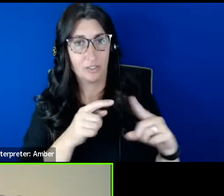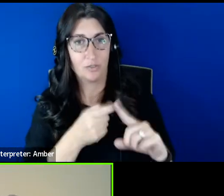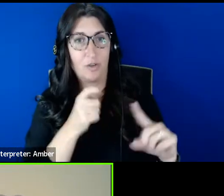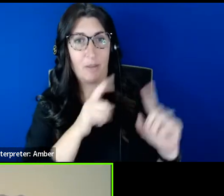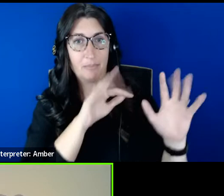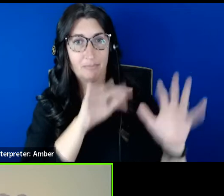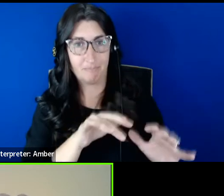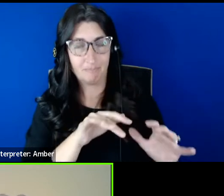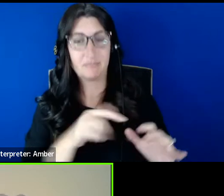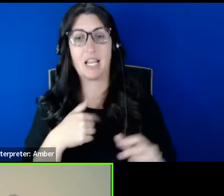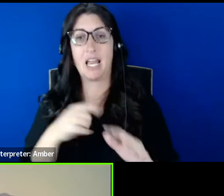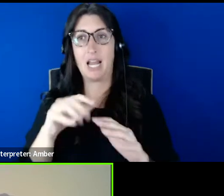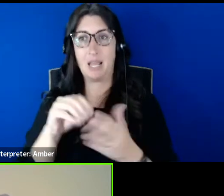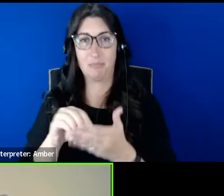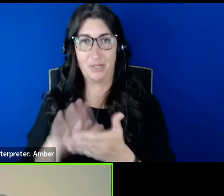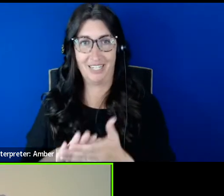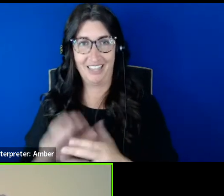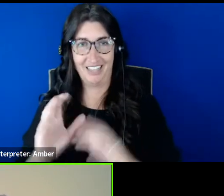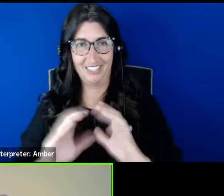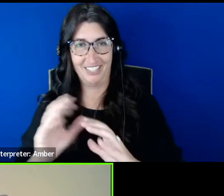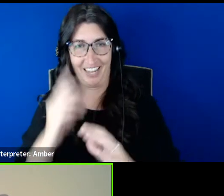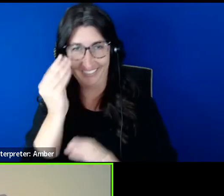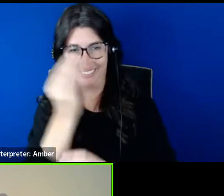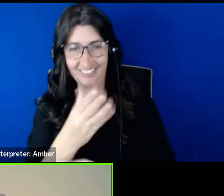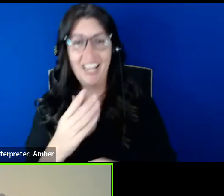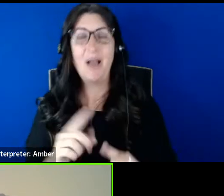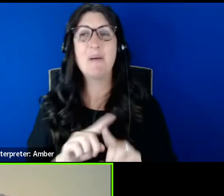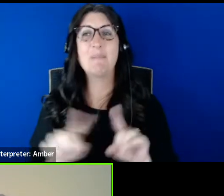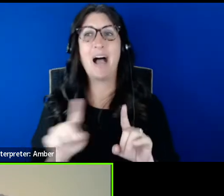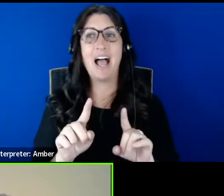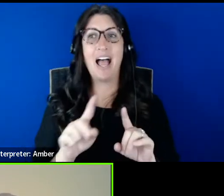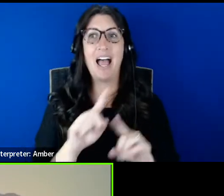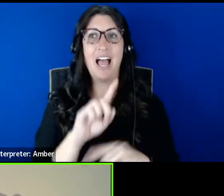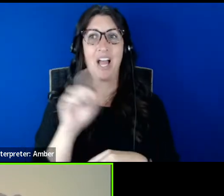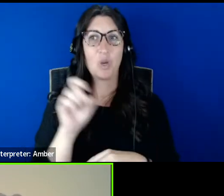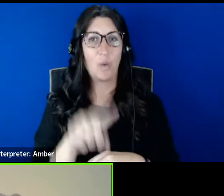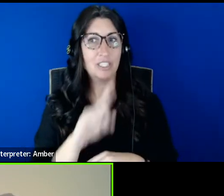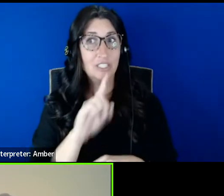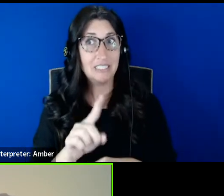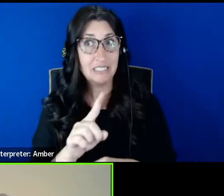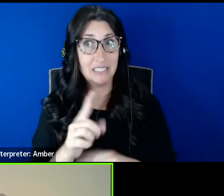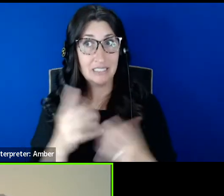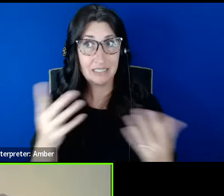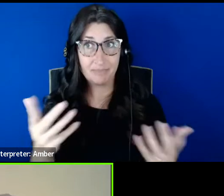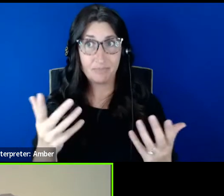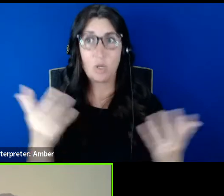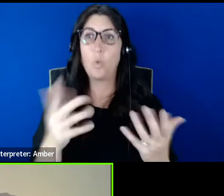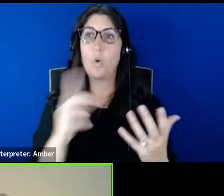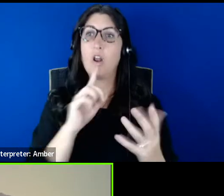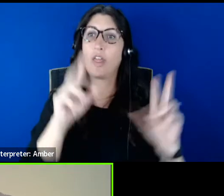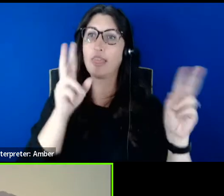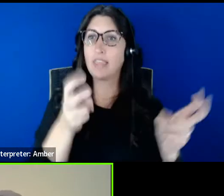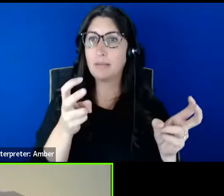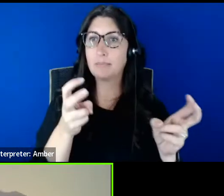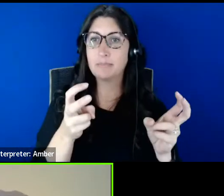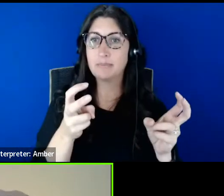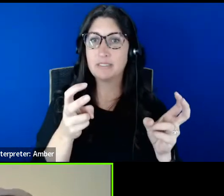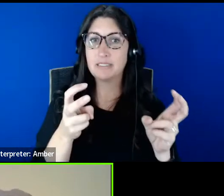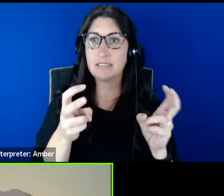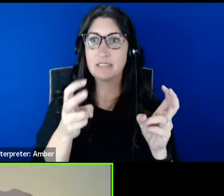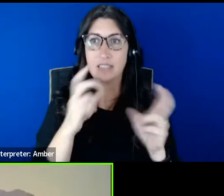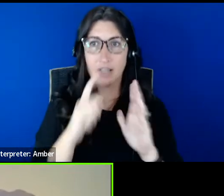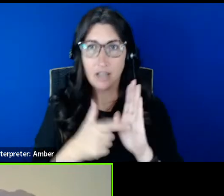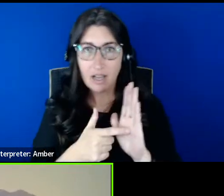mm-hmm. I did put in the chat to give you a heads up. But the question is, what are some themes found in the traditional